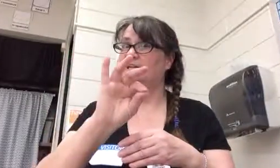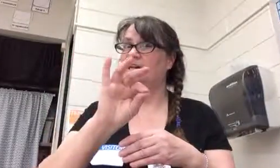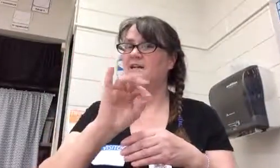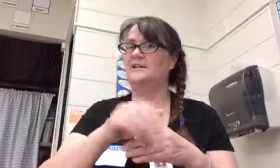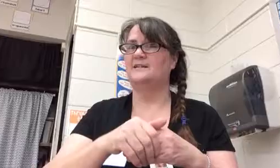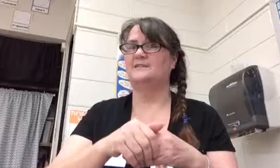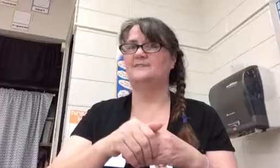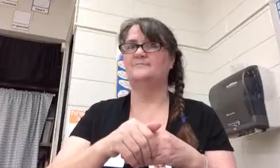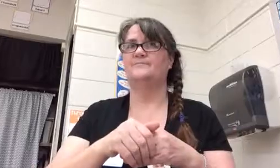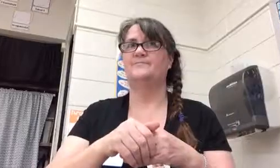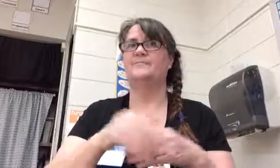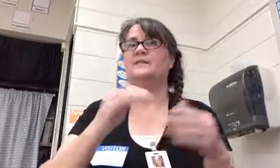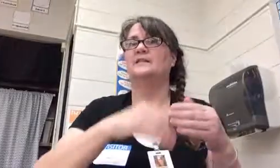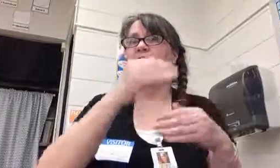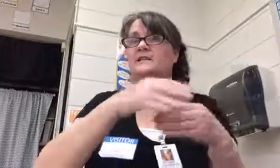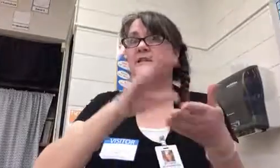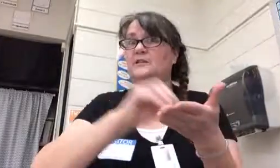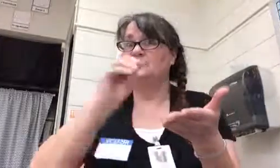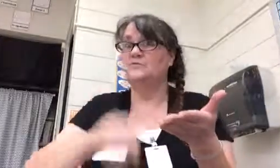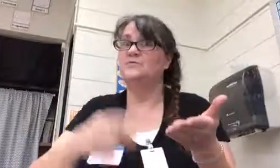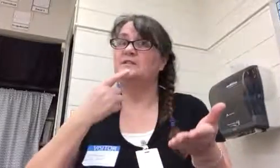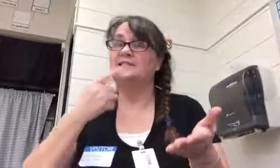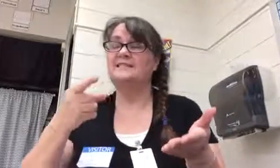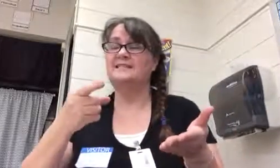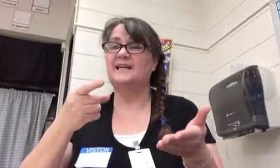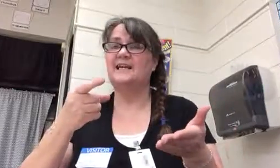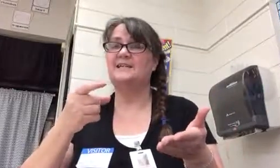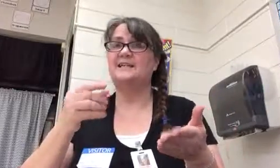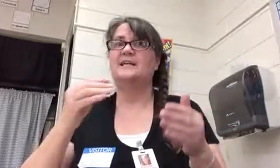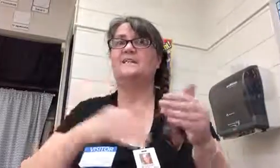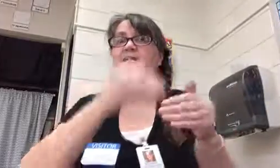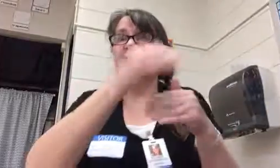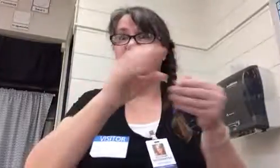And raise your hand if you think that 86 is an odd.